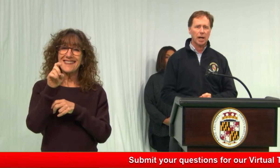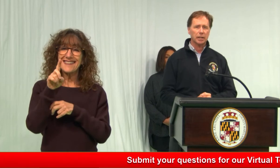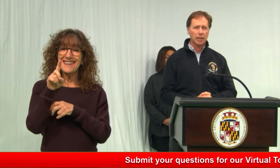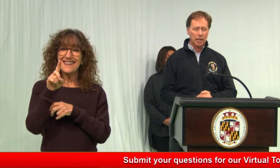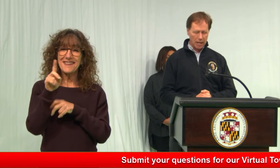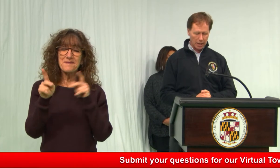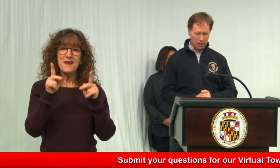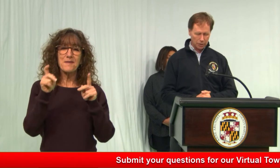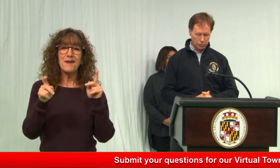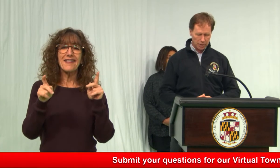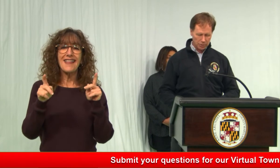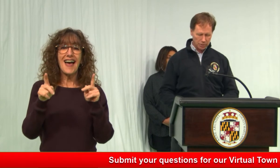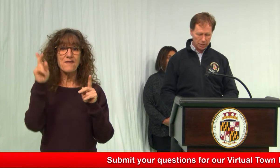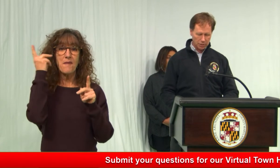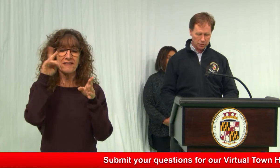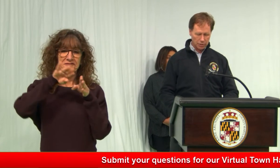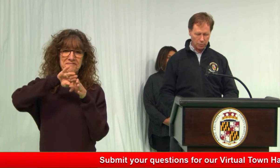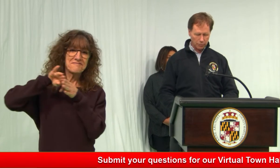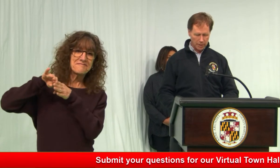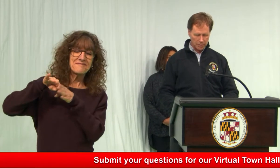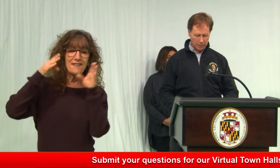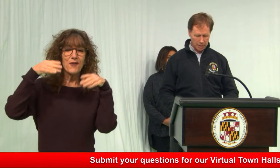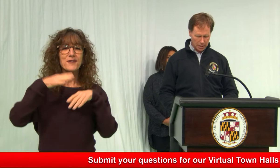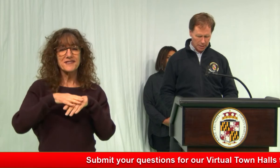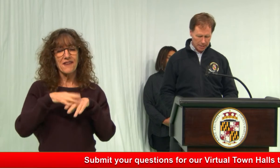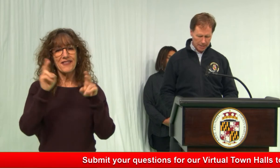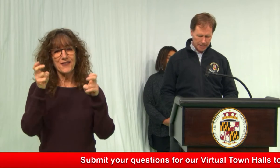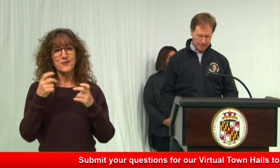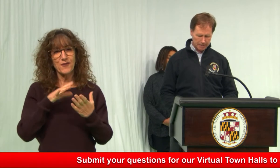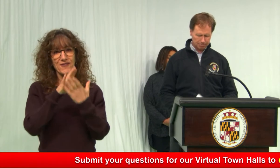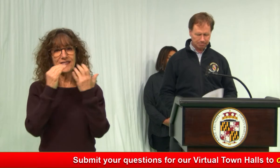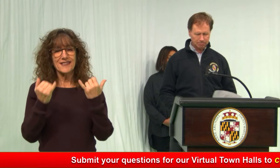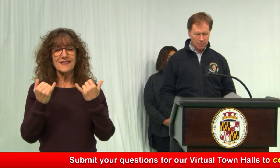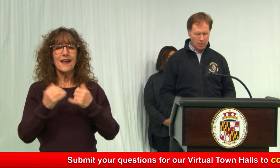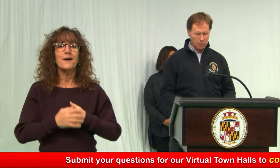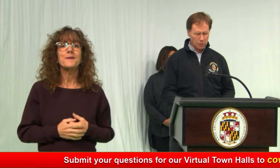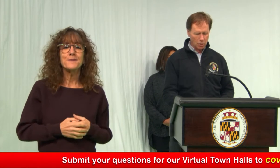politics aside and addressed the issues that we're facing.